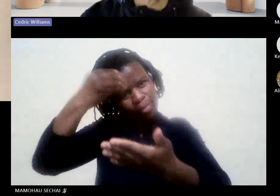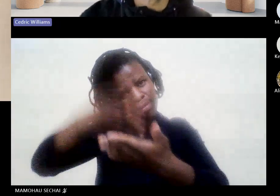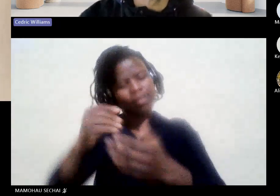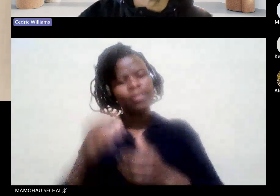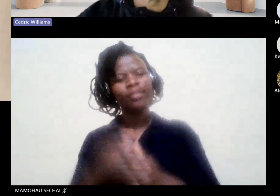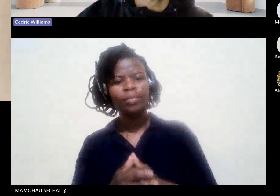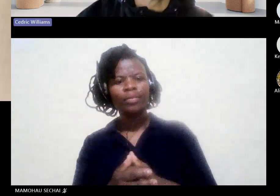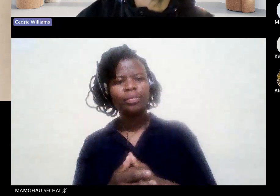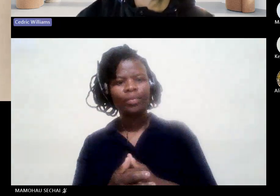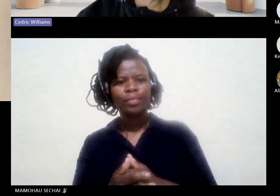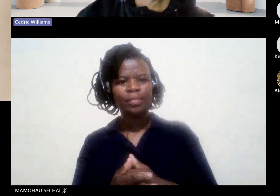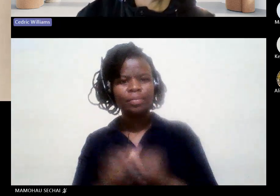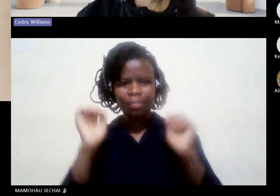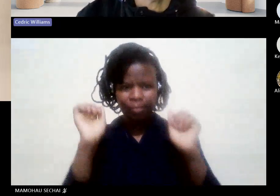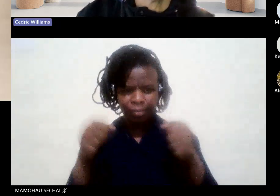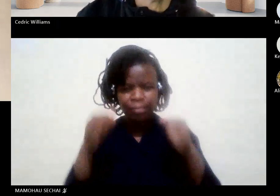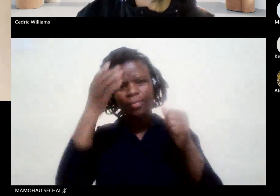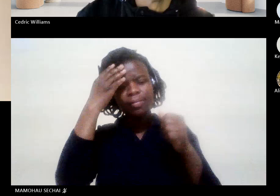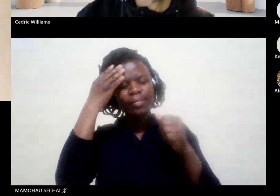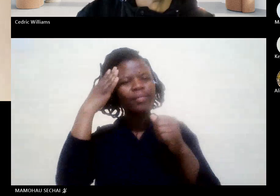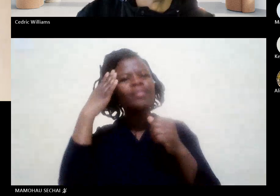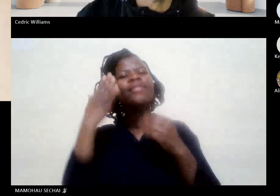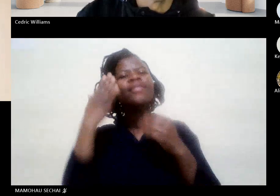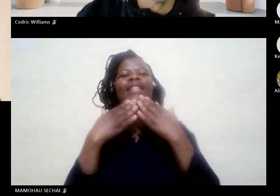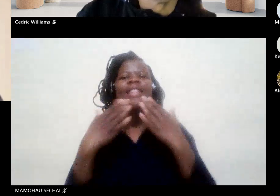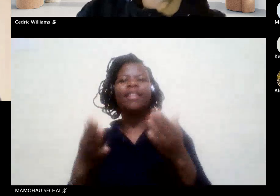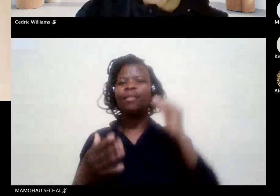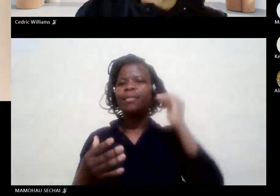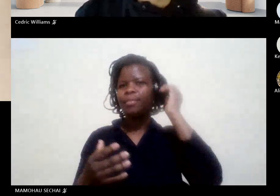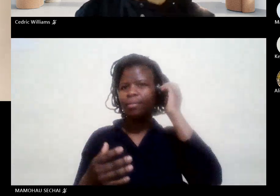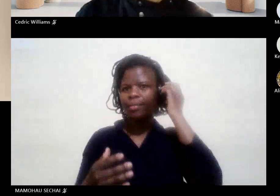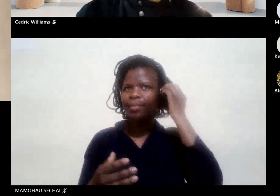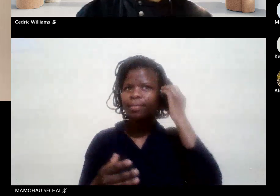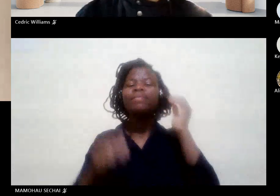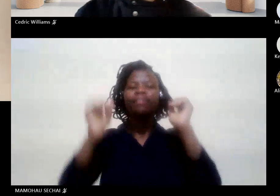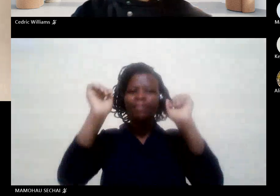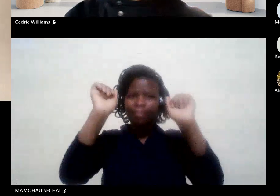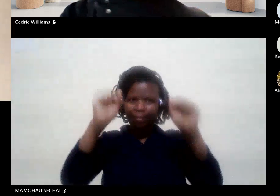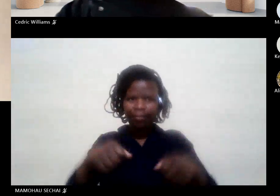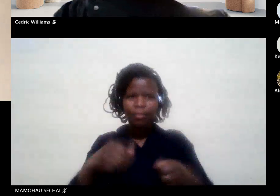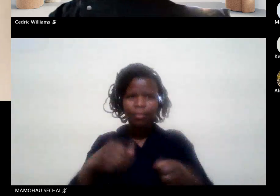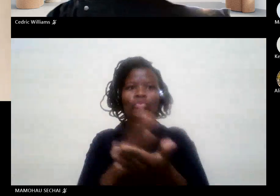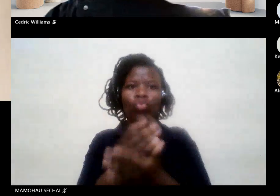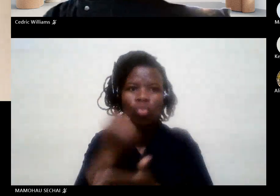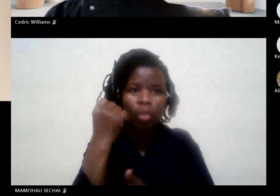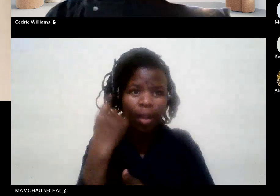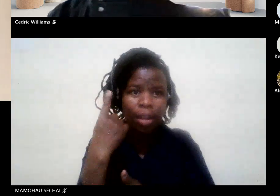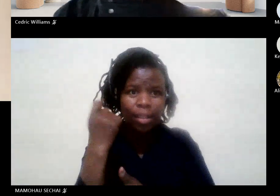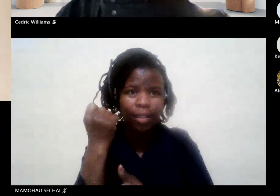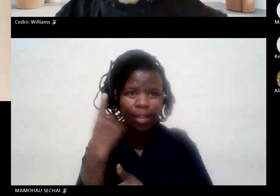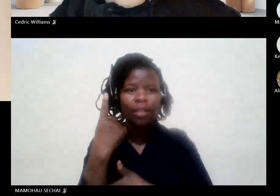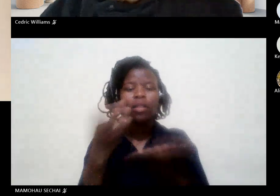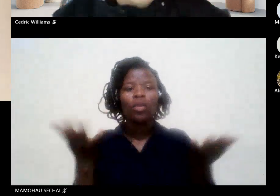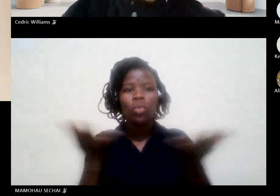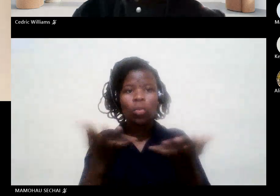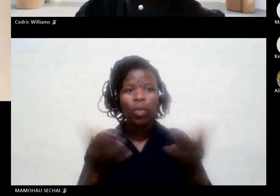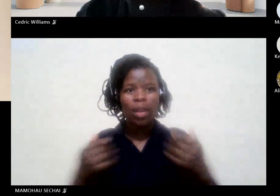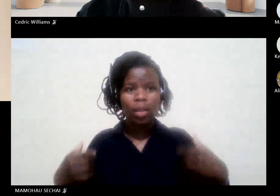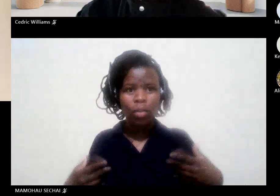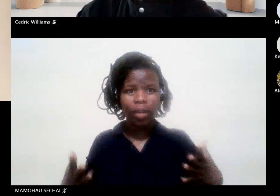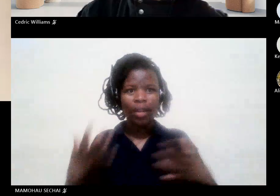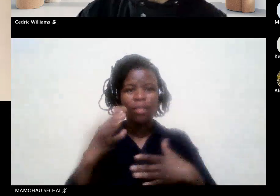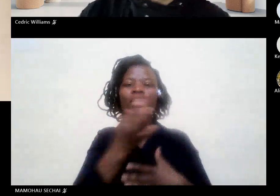I hope that Thanks, that makes Cedric. sense. Thank you. No, it does actually makes good sense. And where you started off from saying that